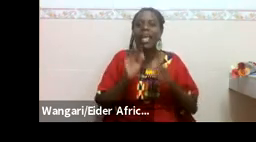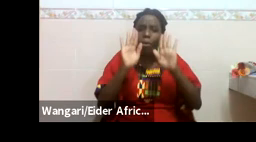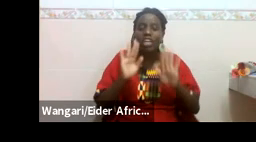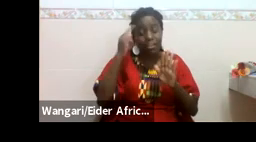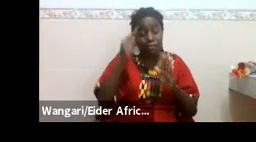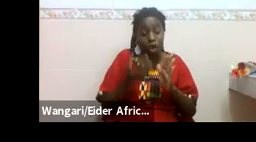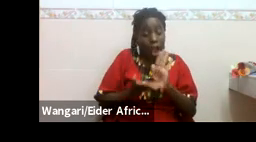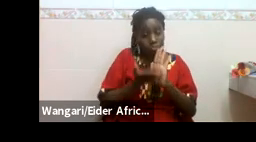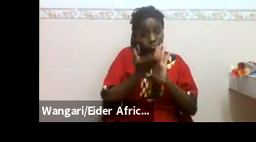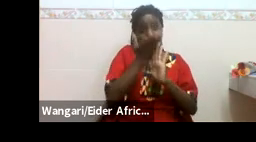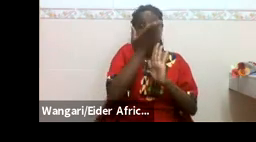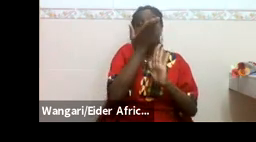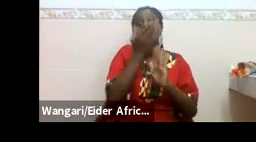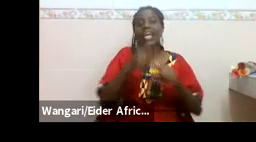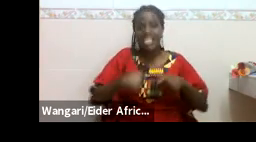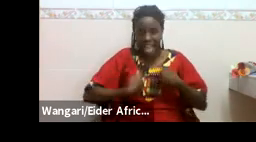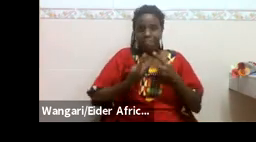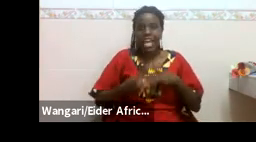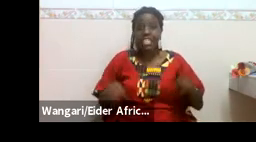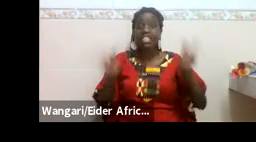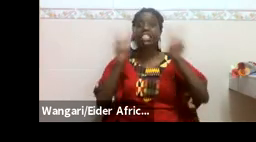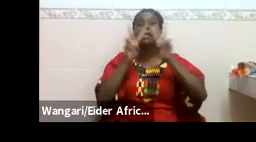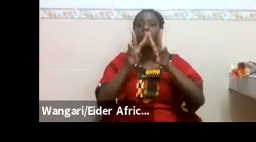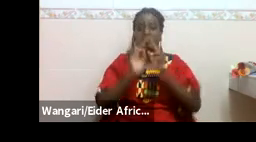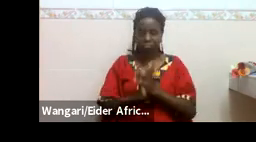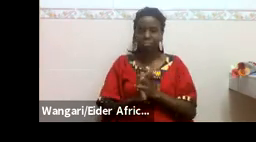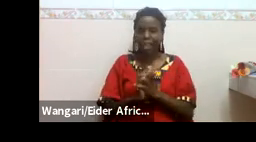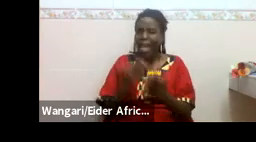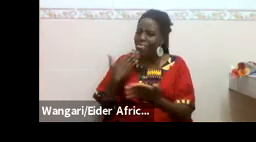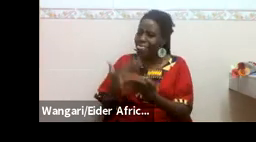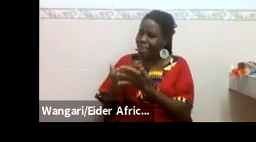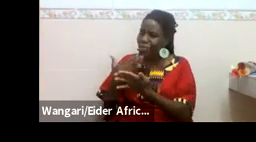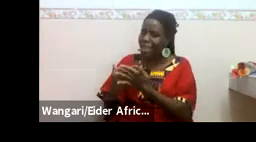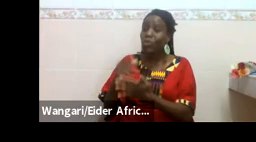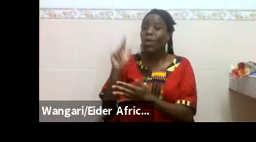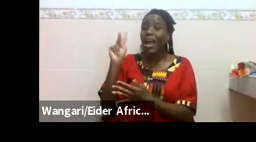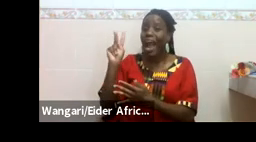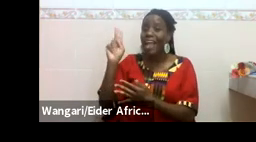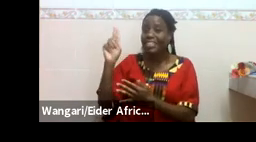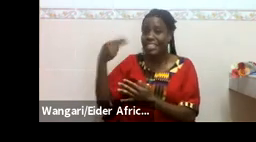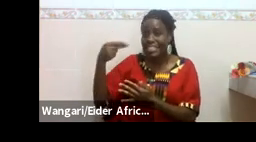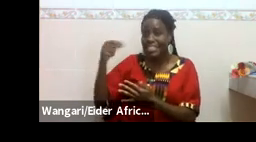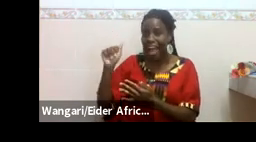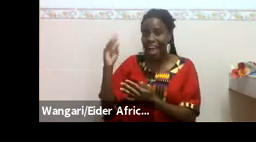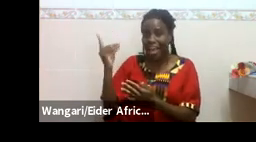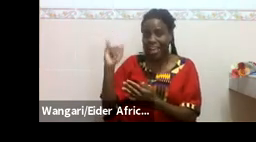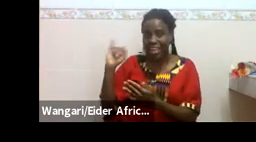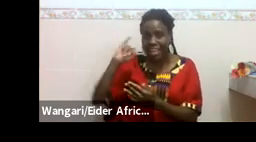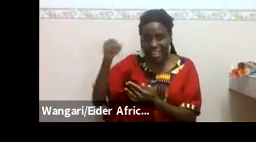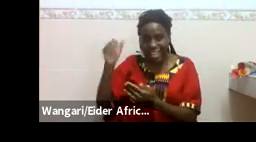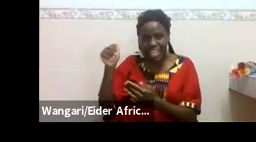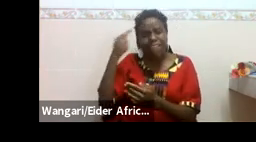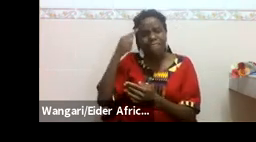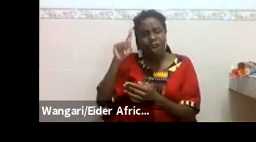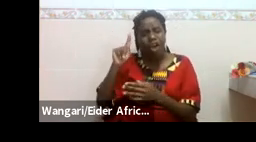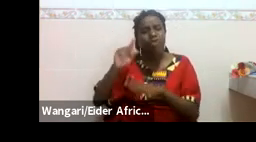Thank you very much, Khadija, for that very insightful insight into